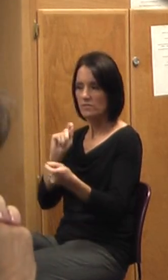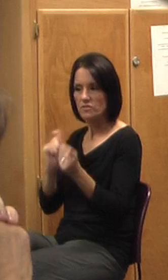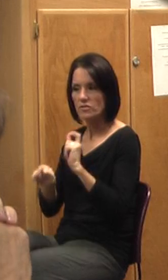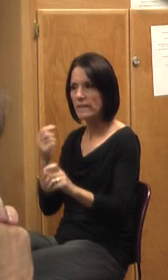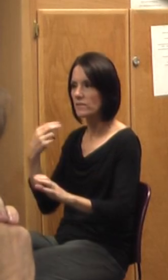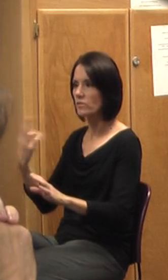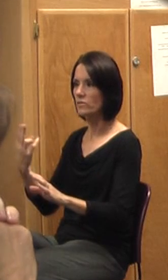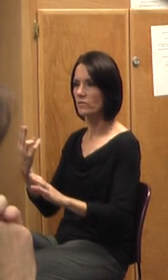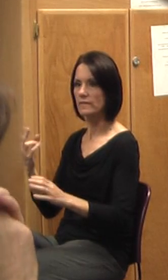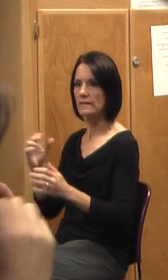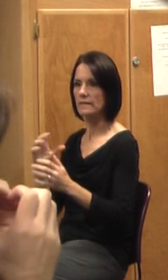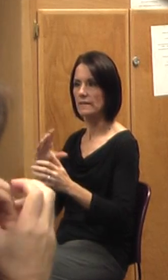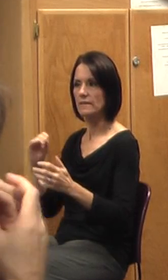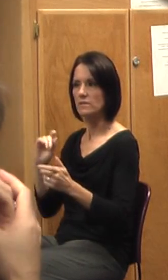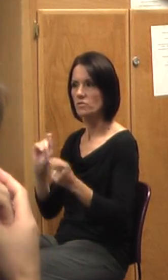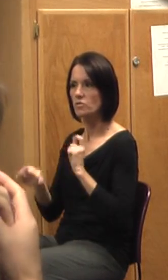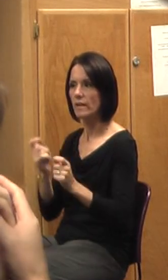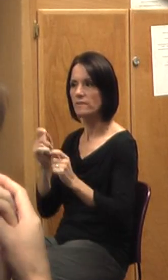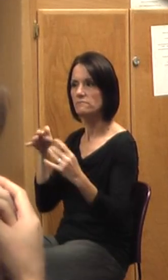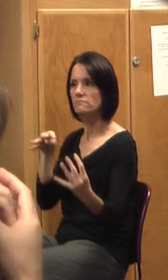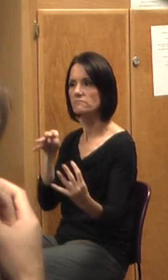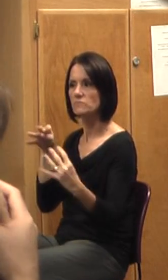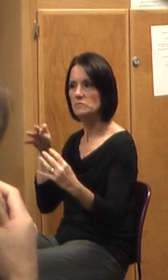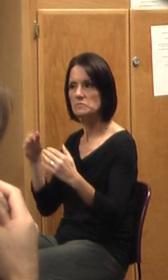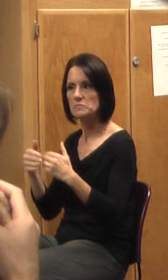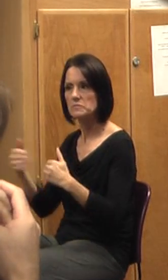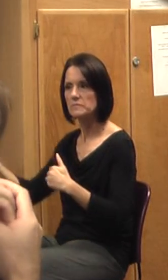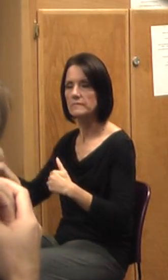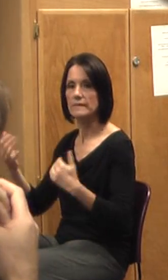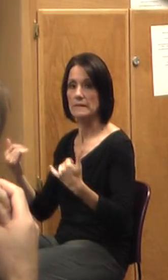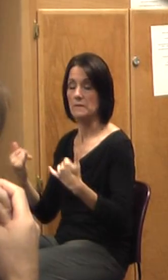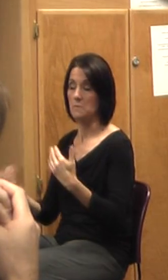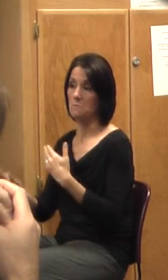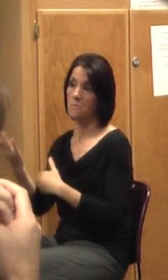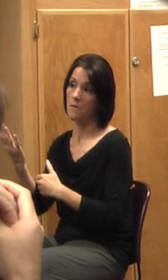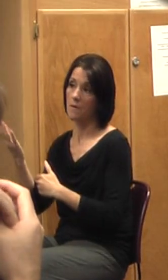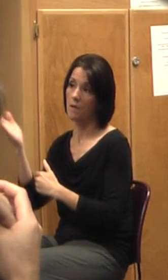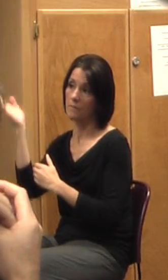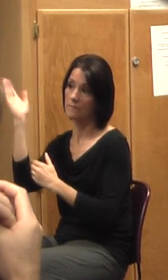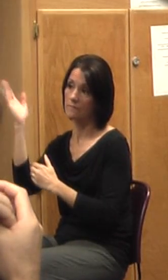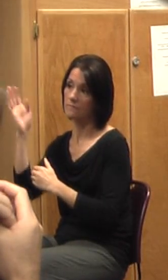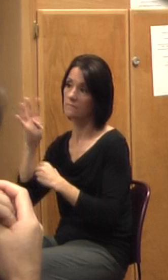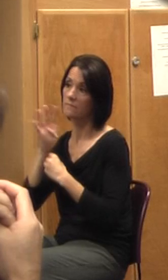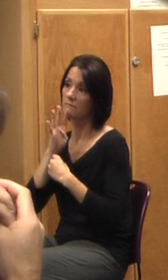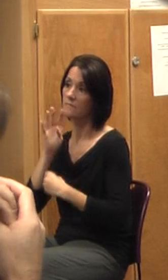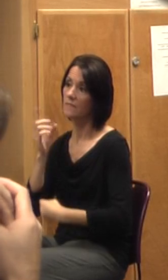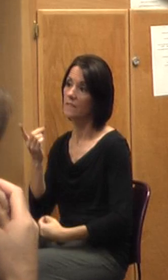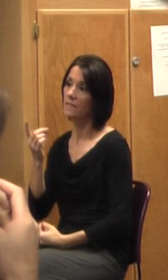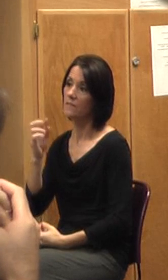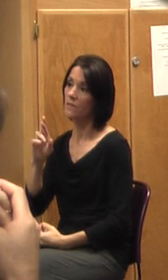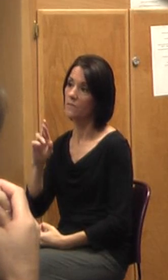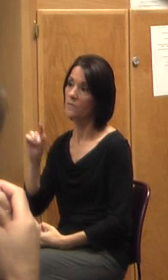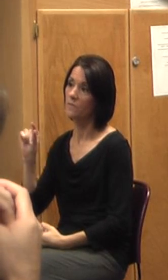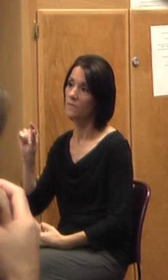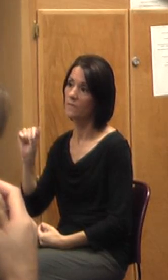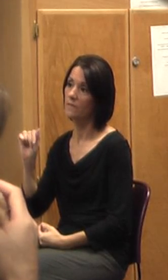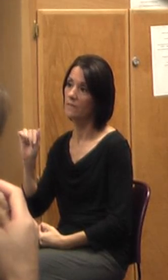changed the way the wars have been fought ever since then. This morning I'm going to talk to you about Dr. Richard J.